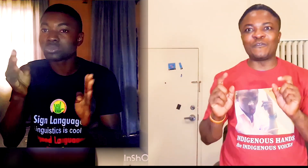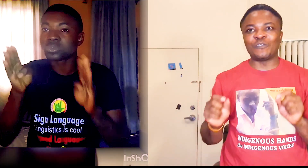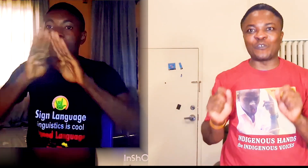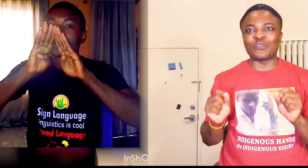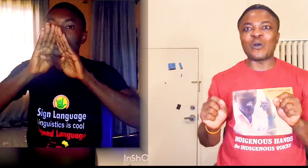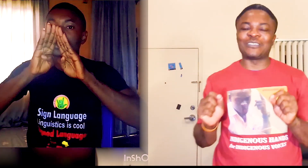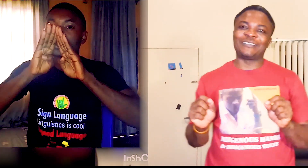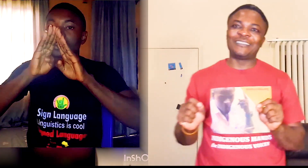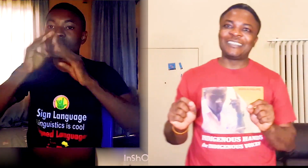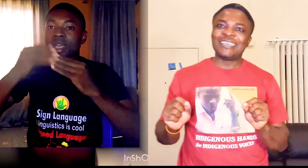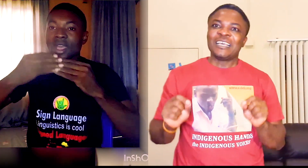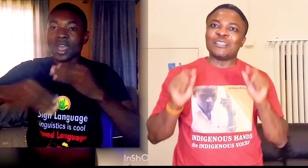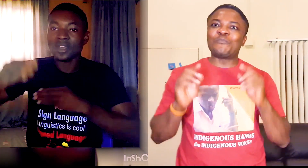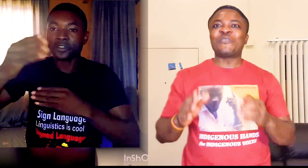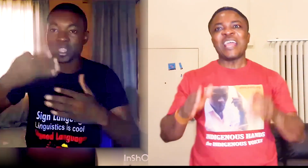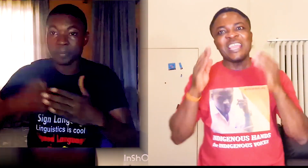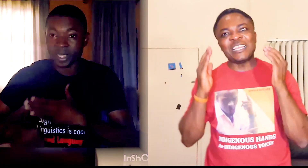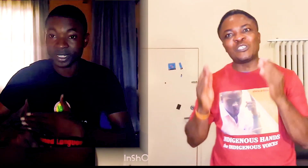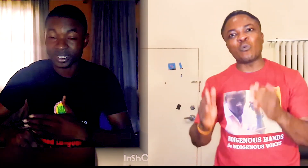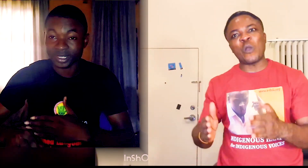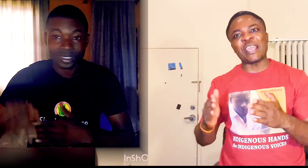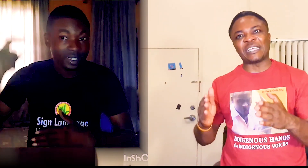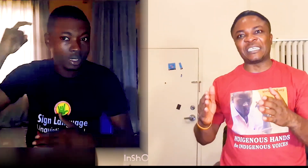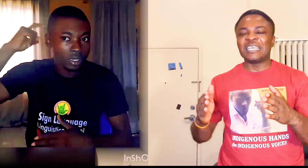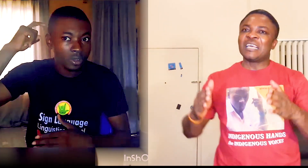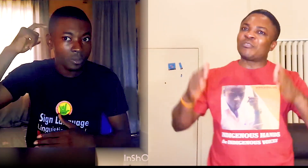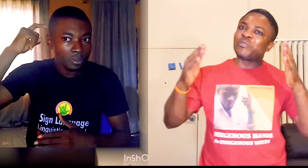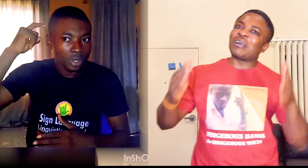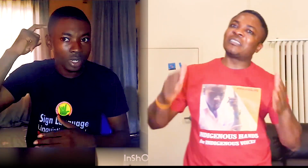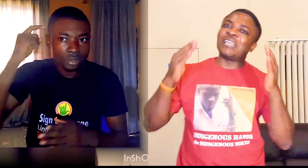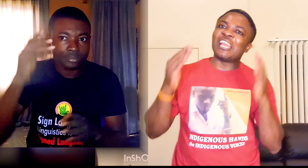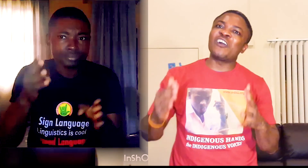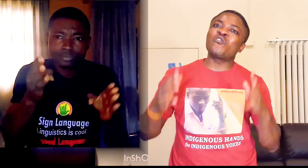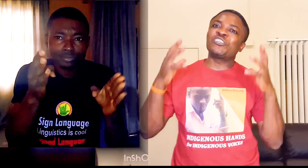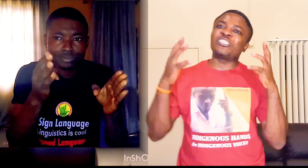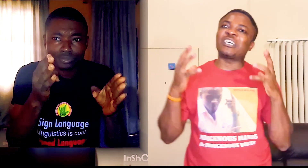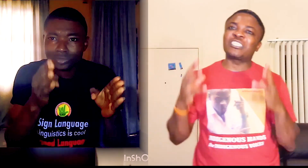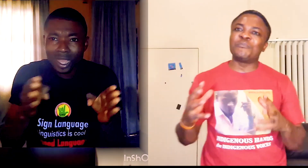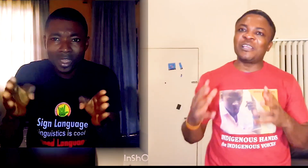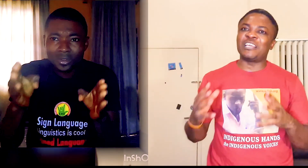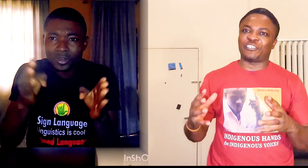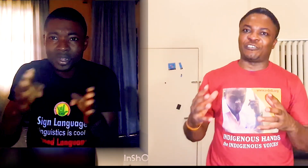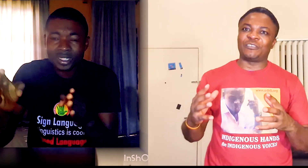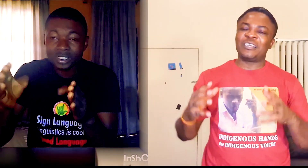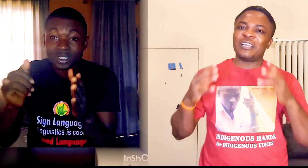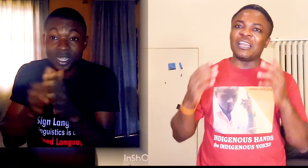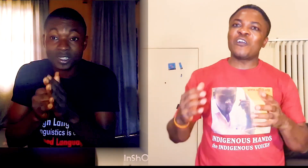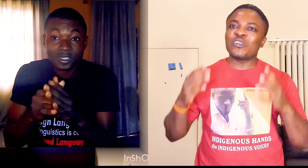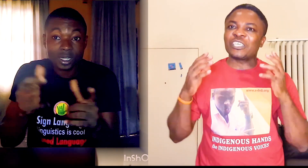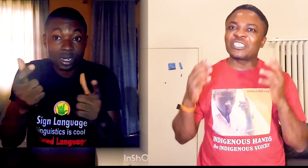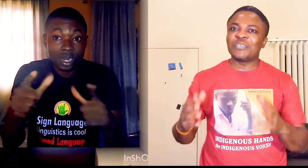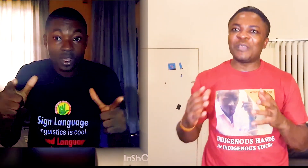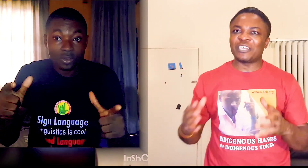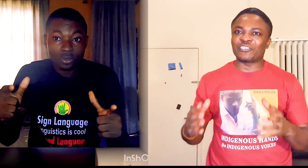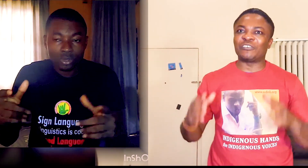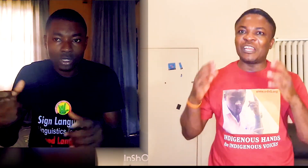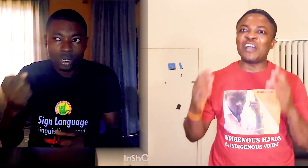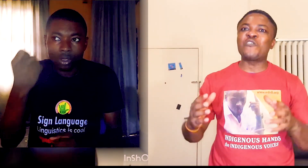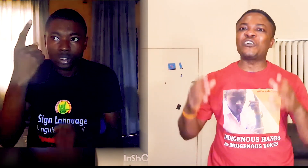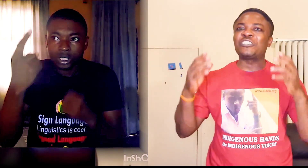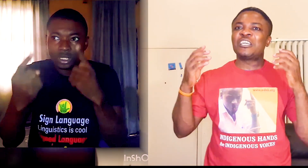That is food for thought. The brain is wired that language assimilation, language